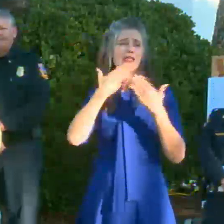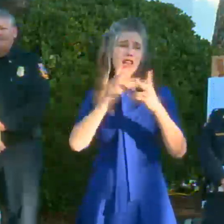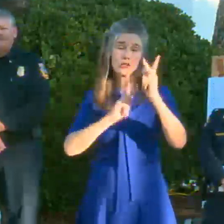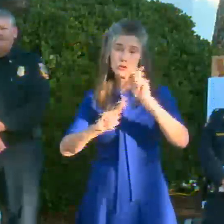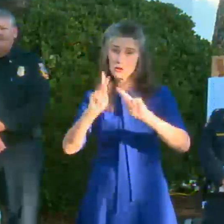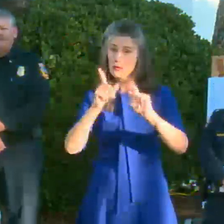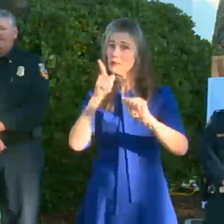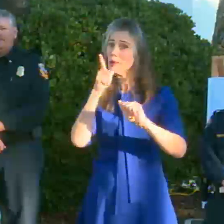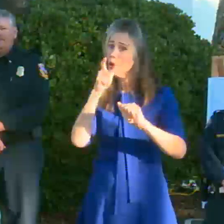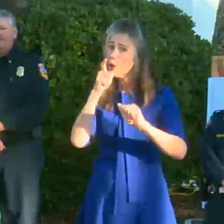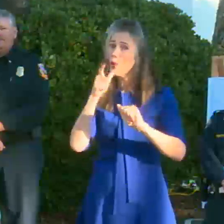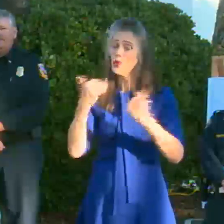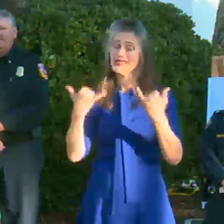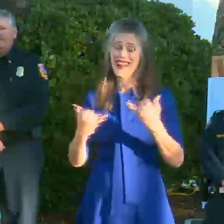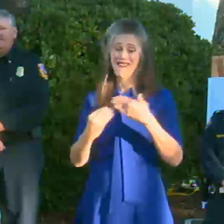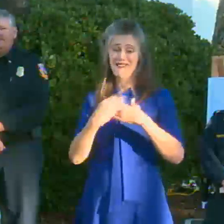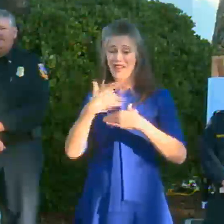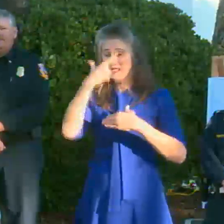center.